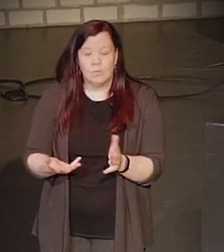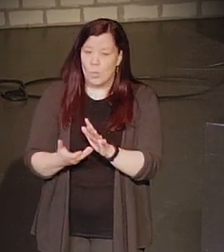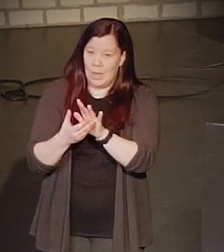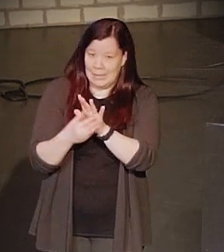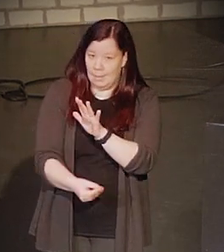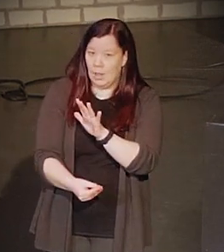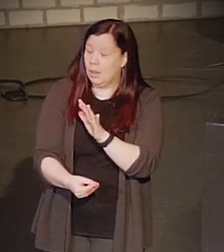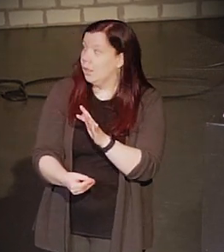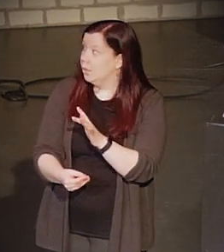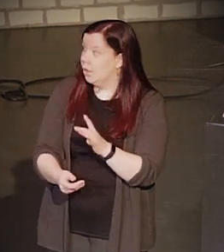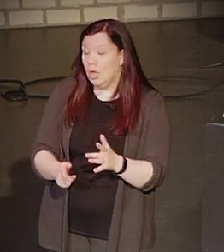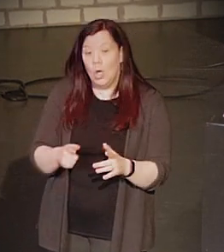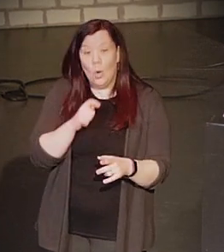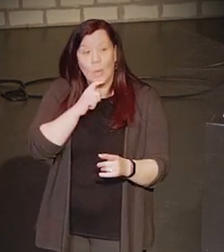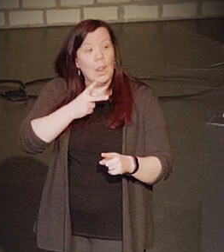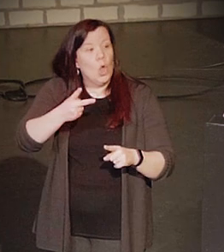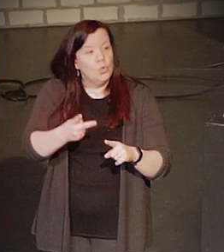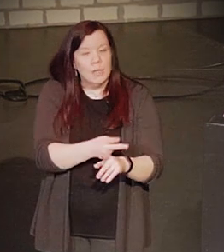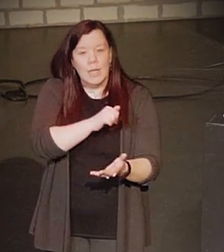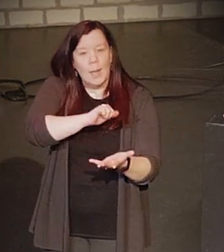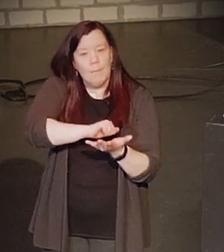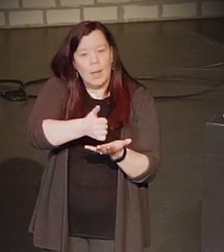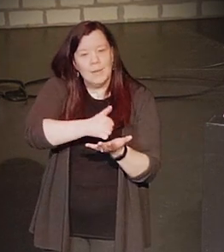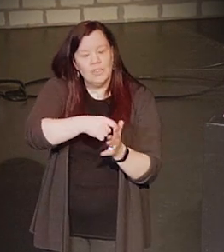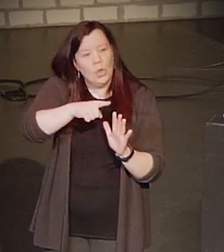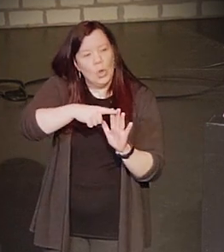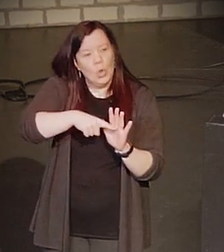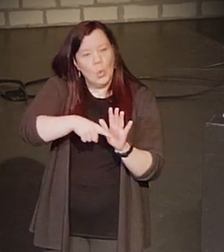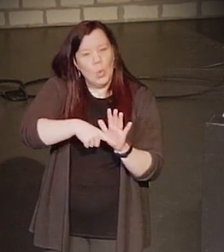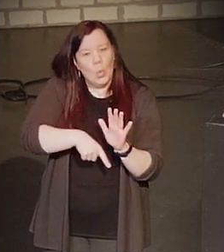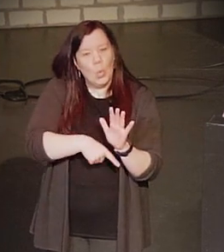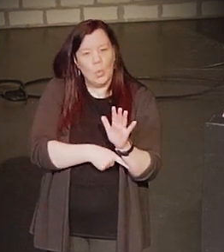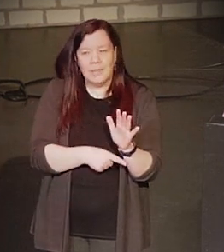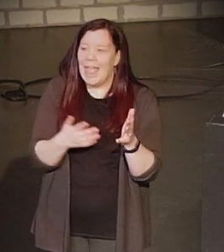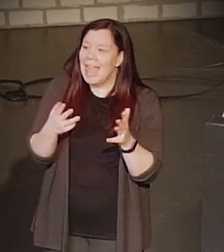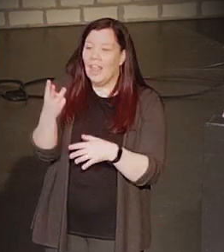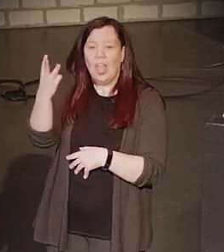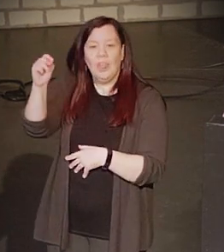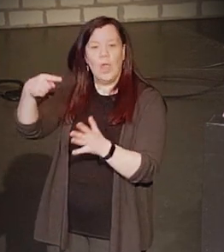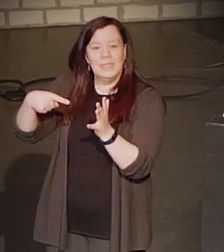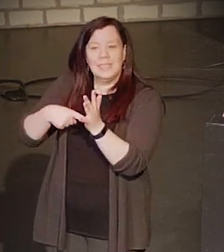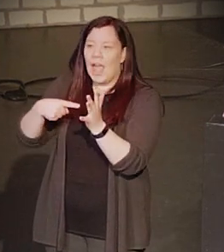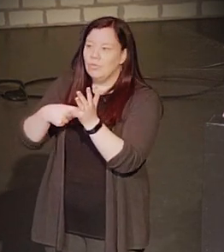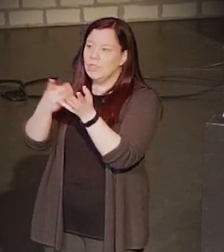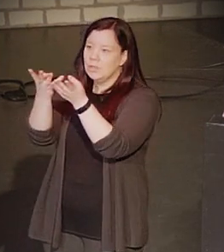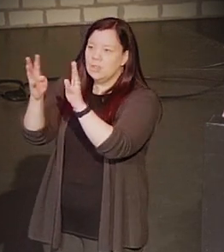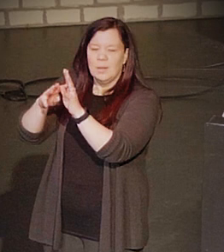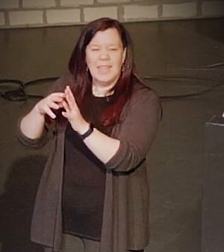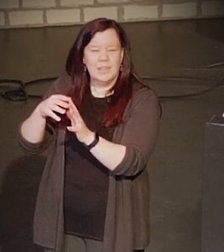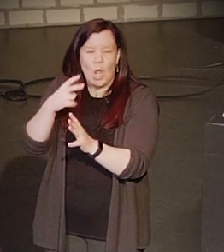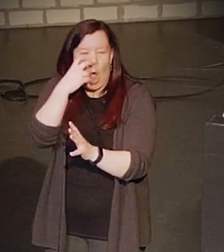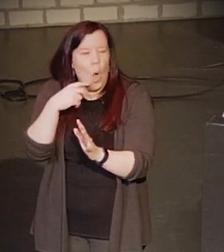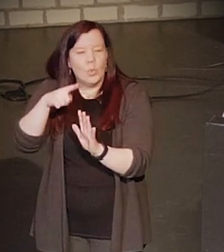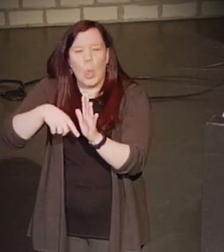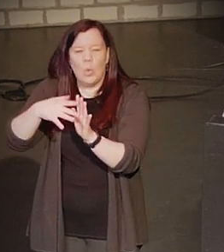to republish all the laws of Athens. The 30 tyrants had often been getting rid of some laws,